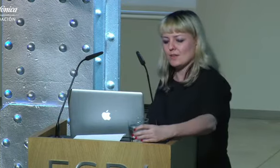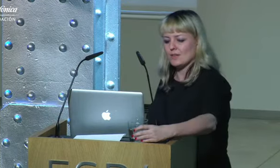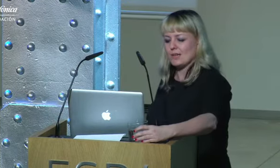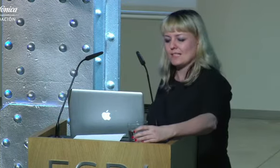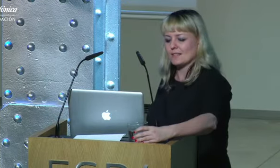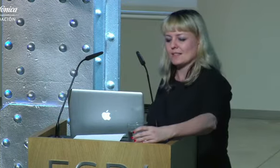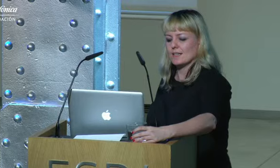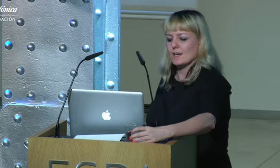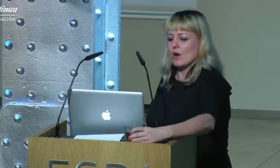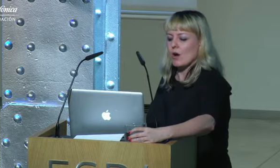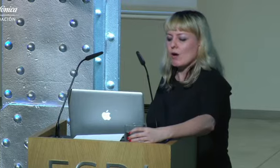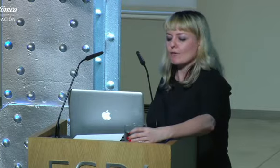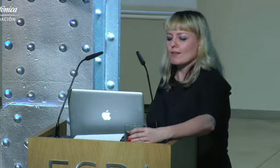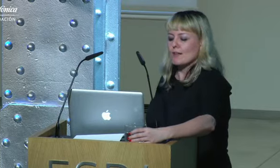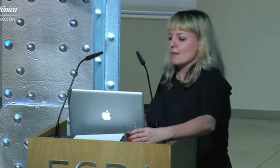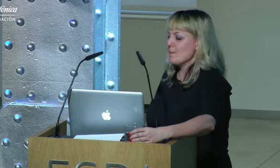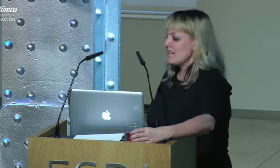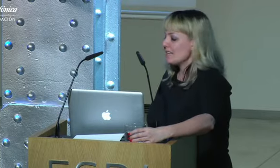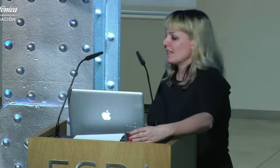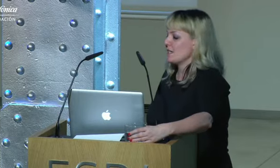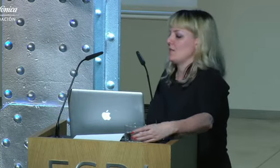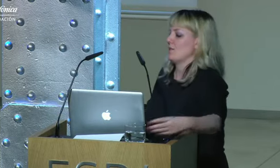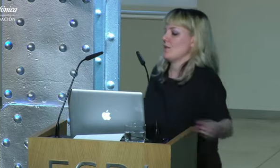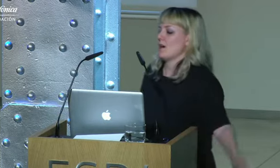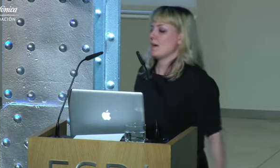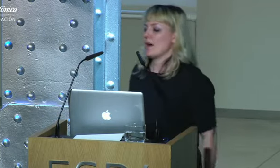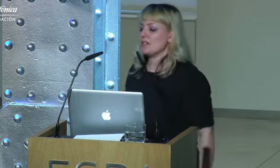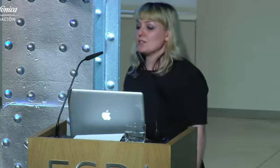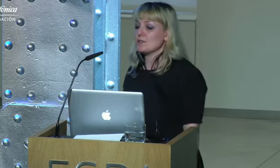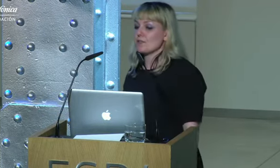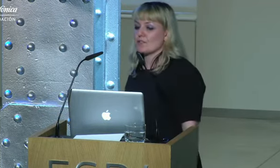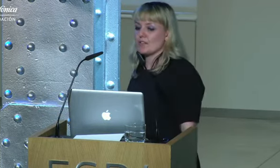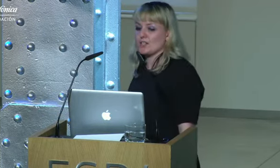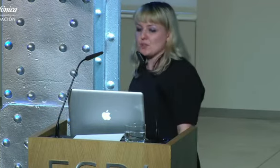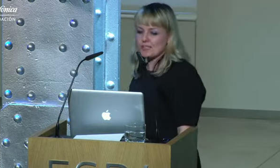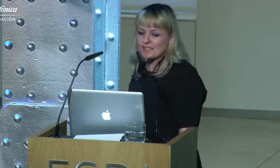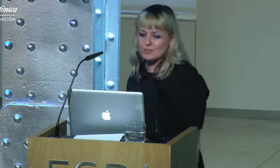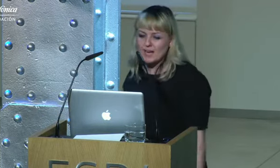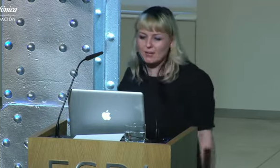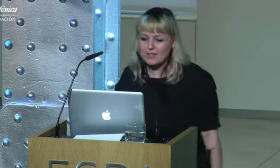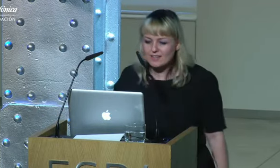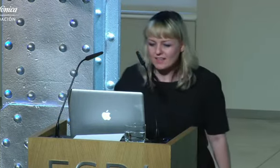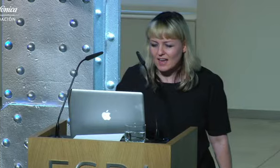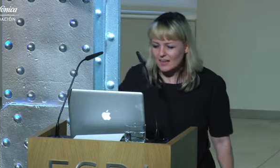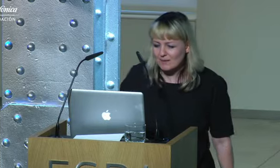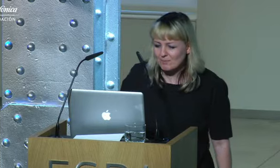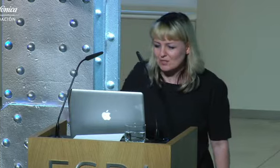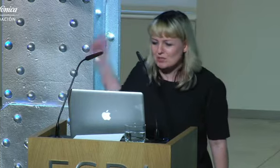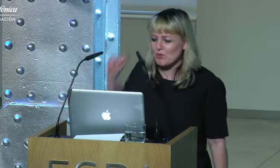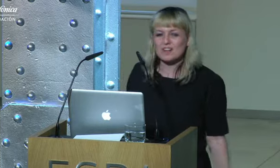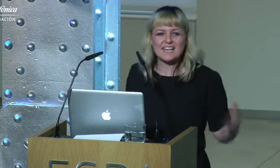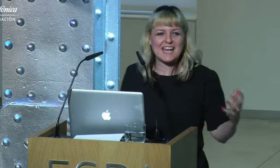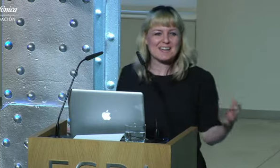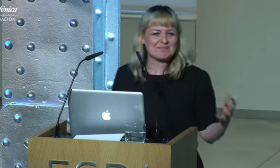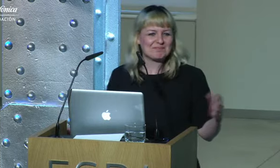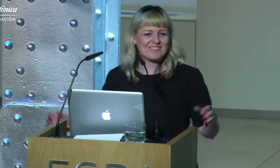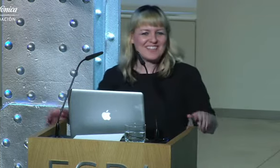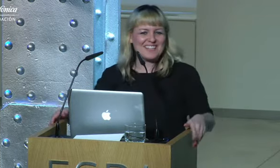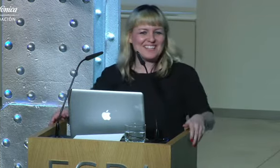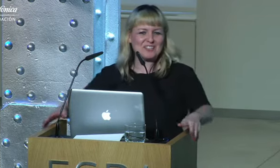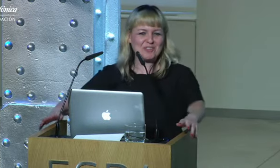So the context of the media studies idea of intertextuality, we had things like the Tron